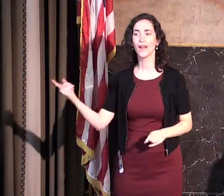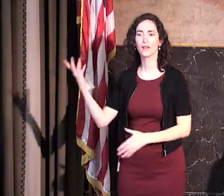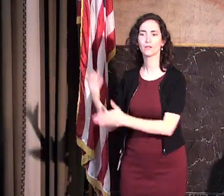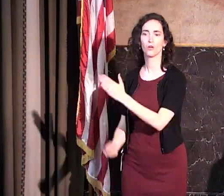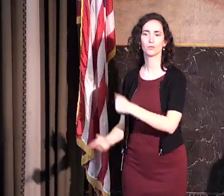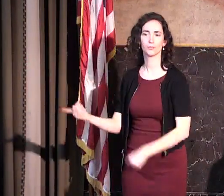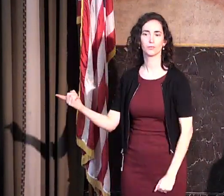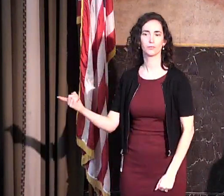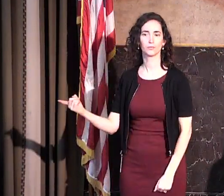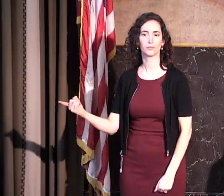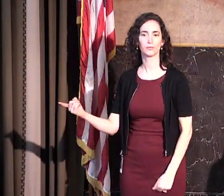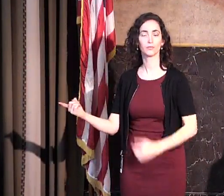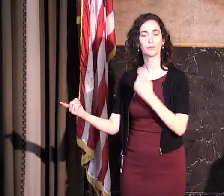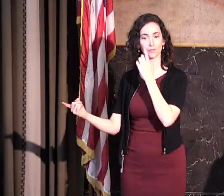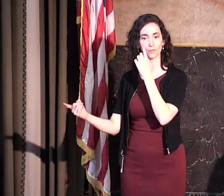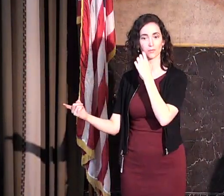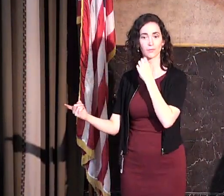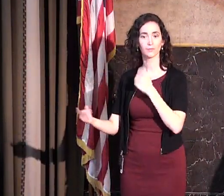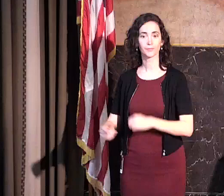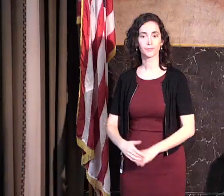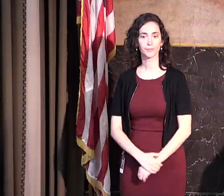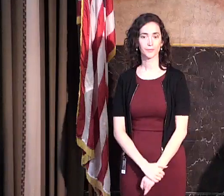here.